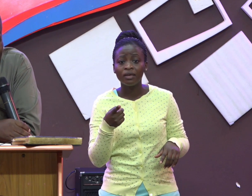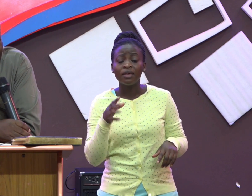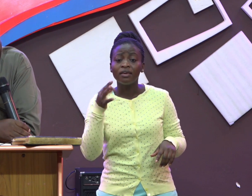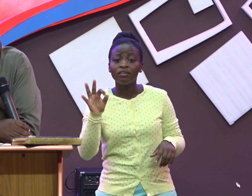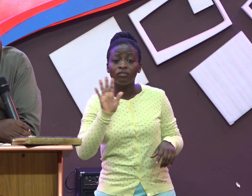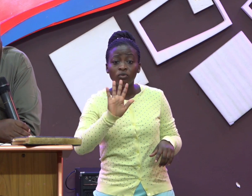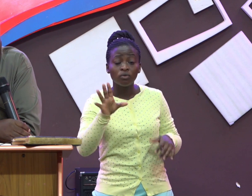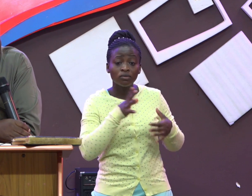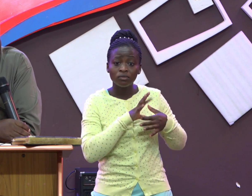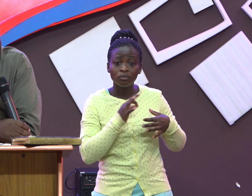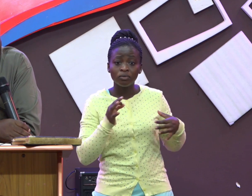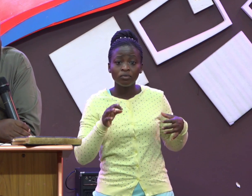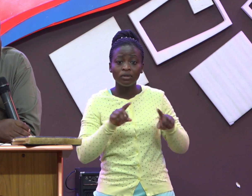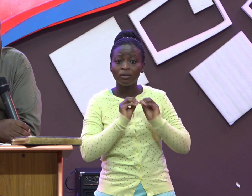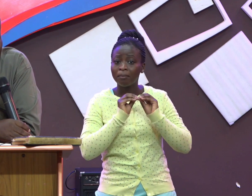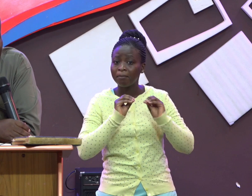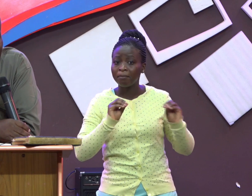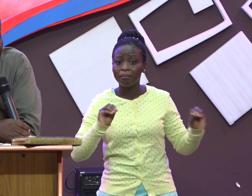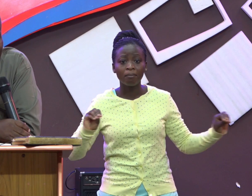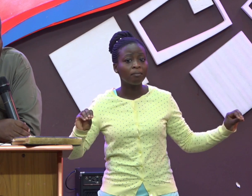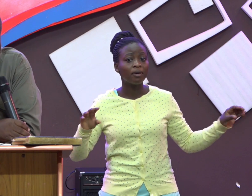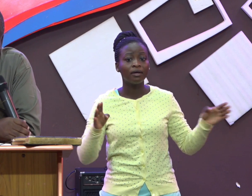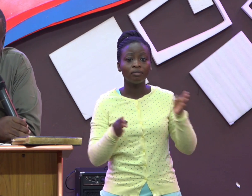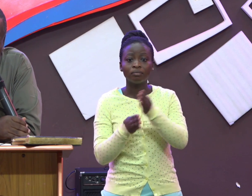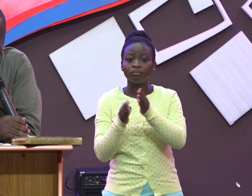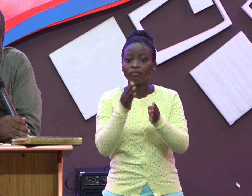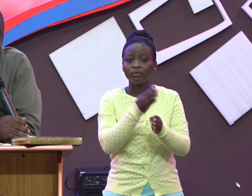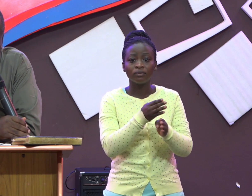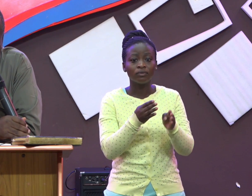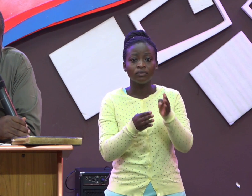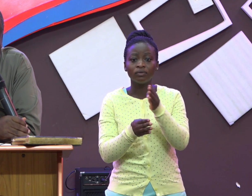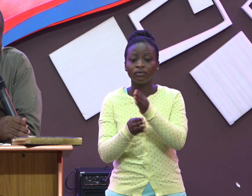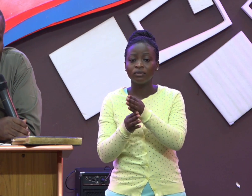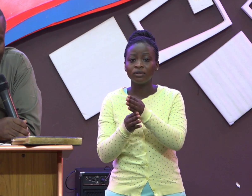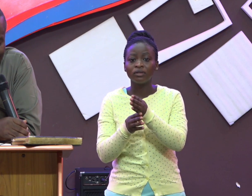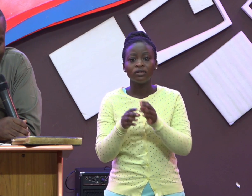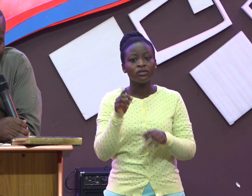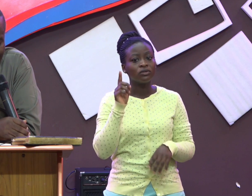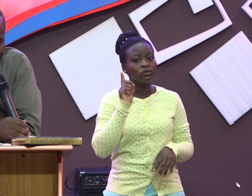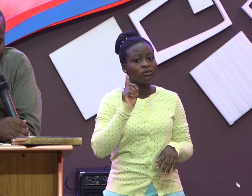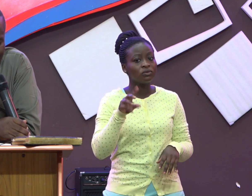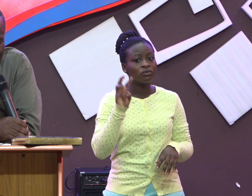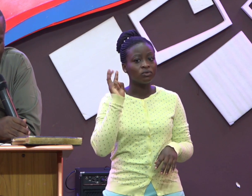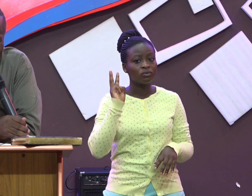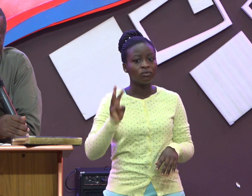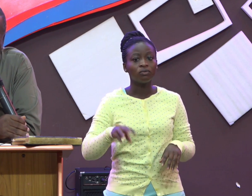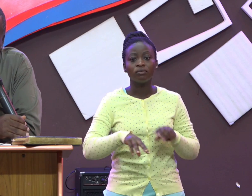is not built up, when it has not become strong, you will leave this world